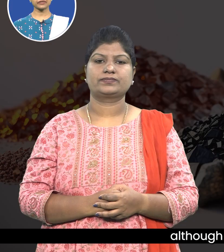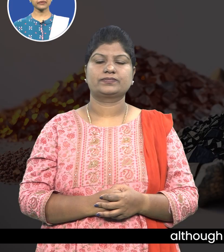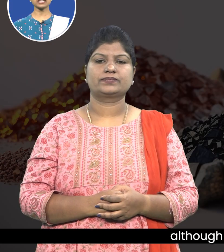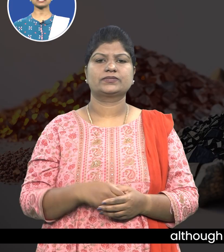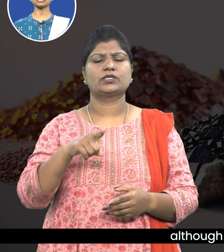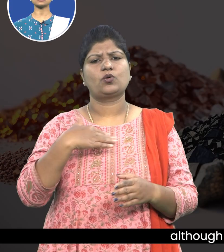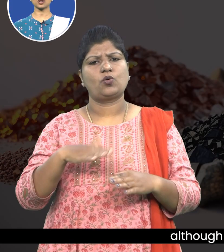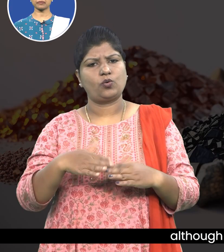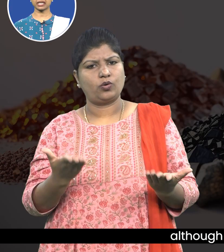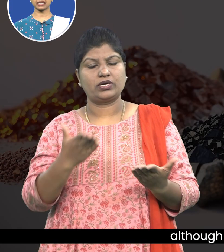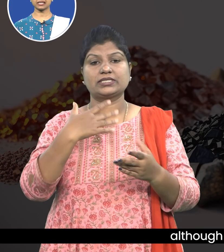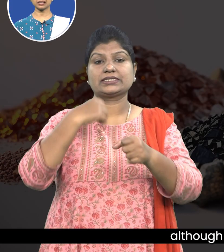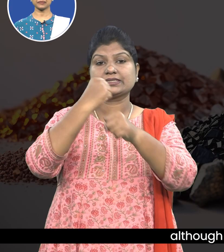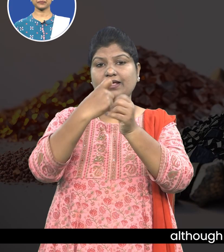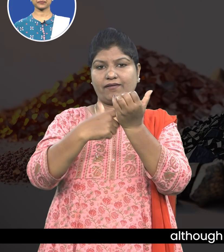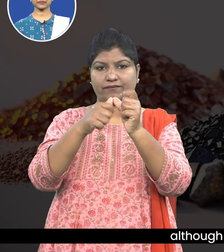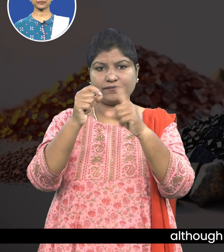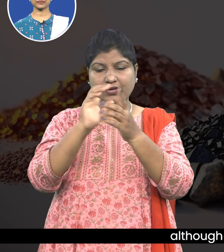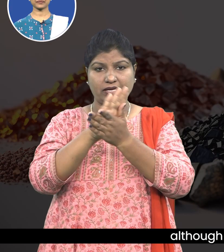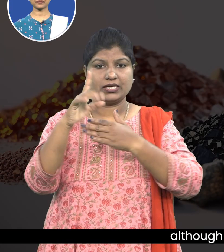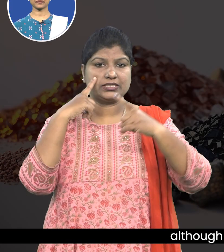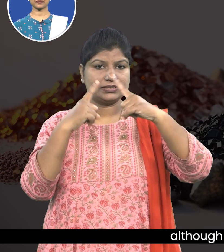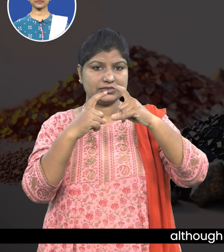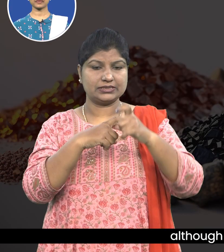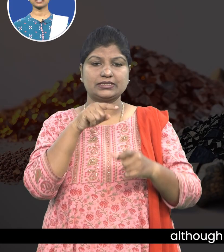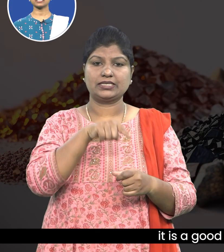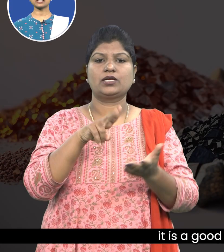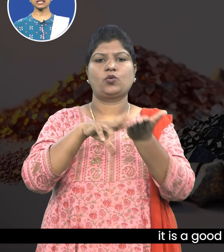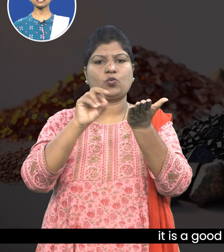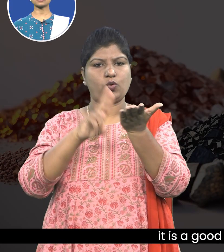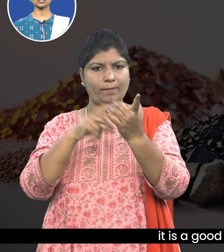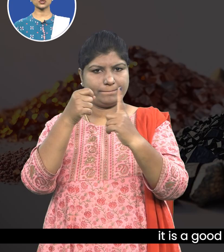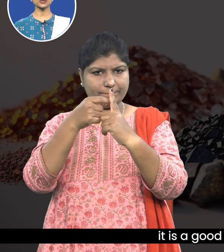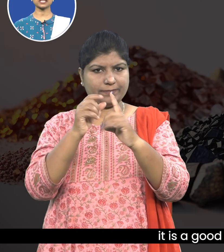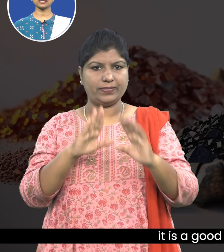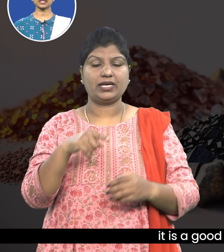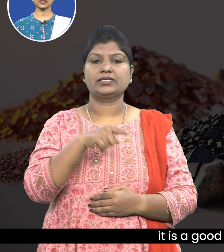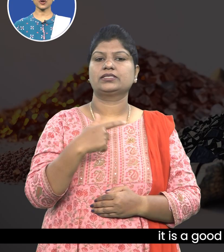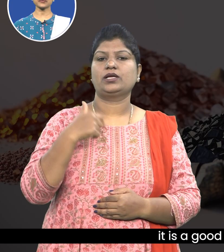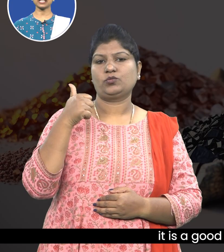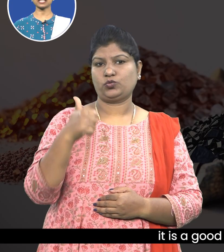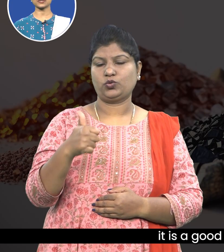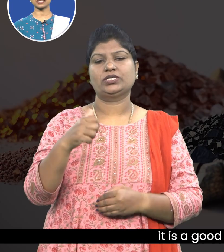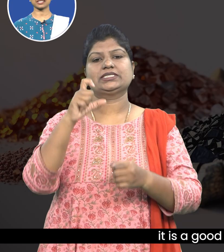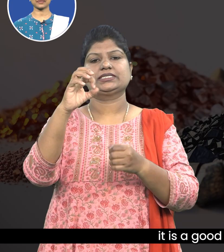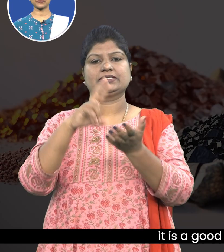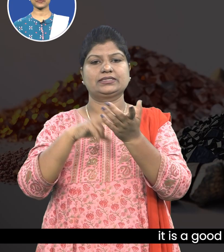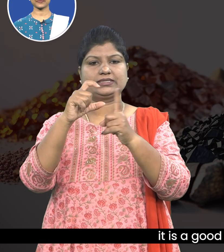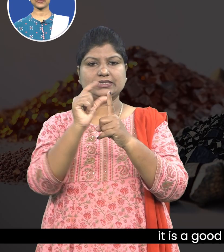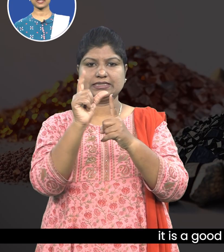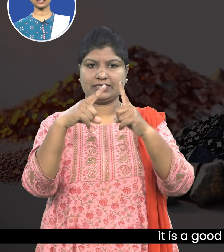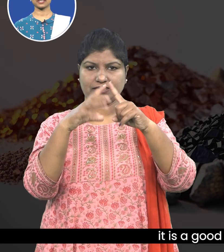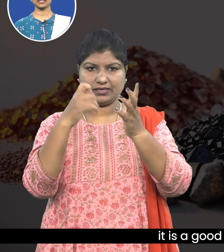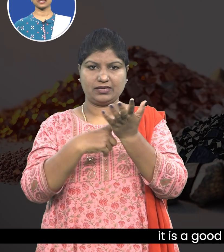Although graphite is non-metal, it is a good conductor of electricity.